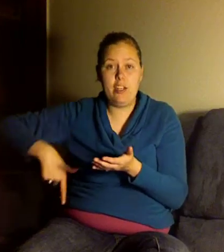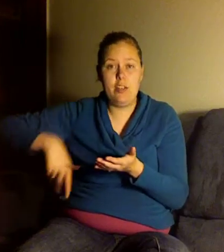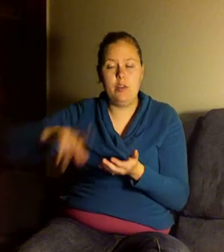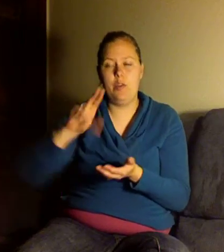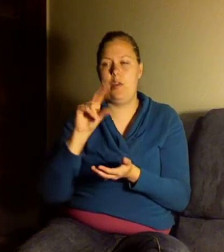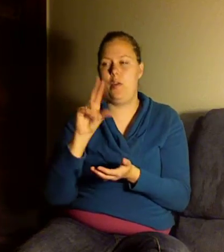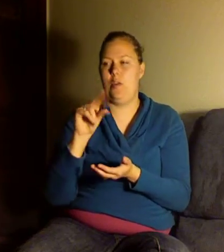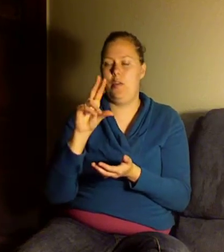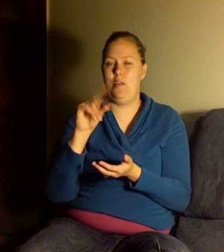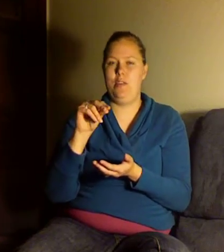current